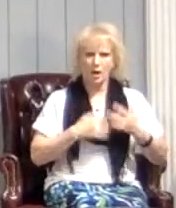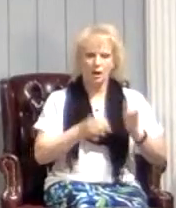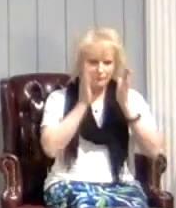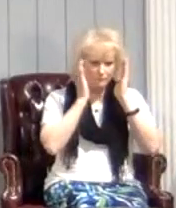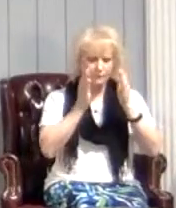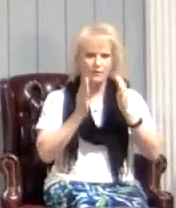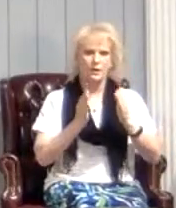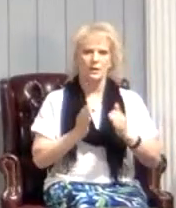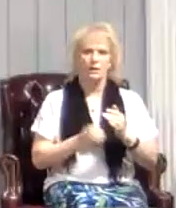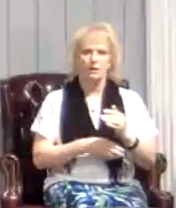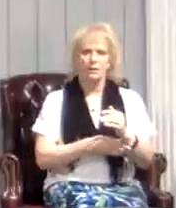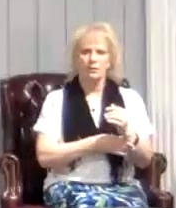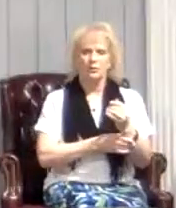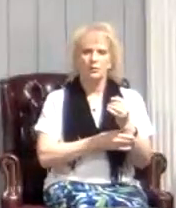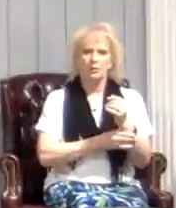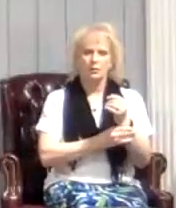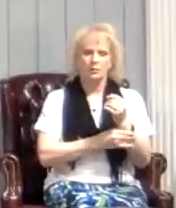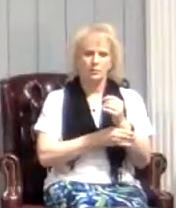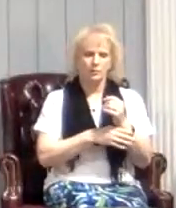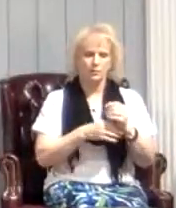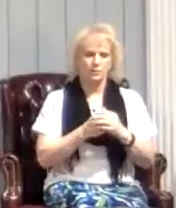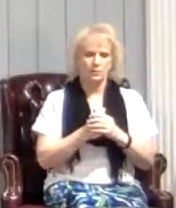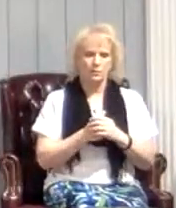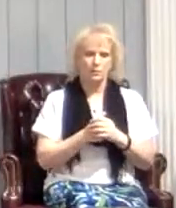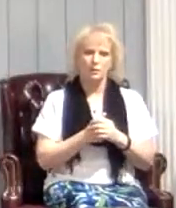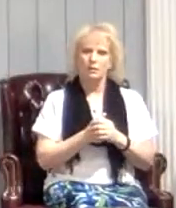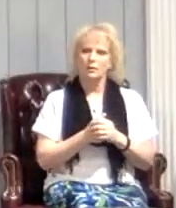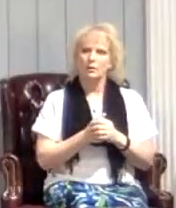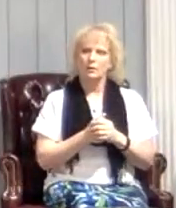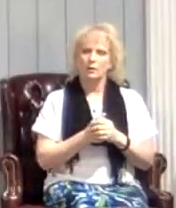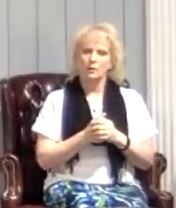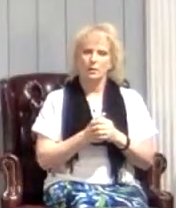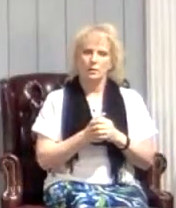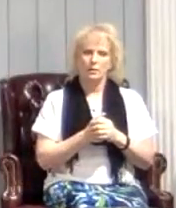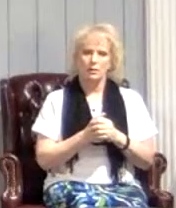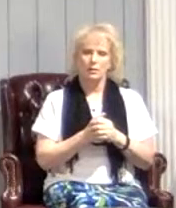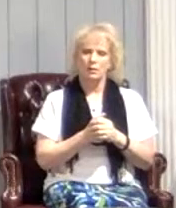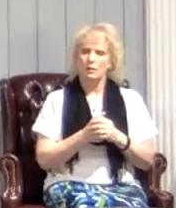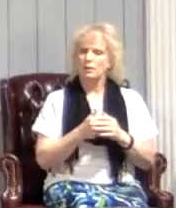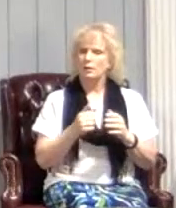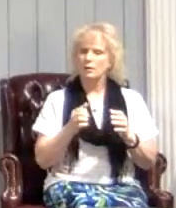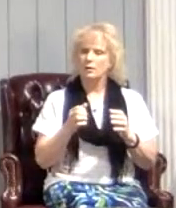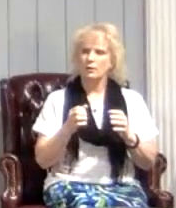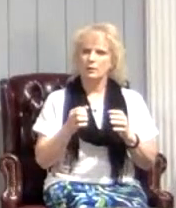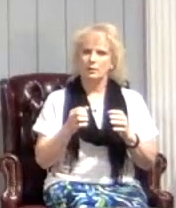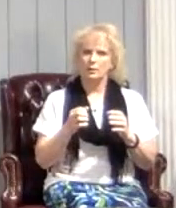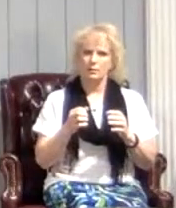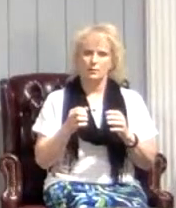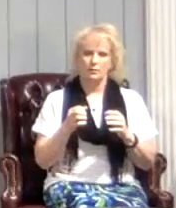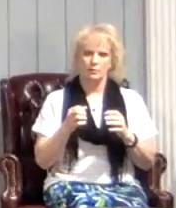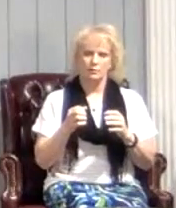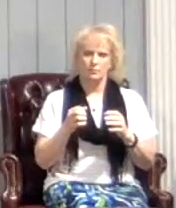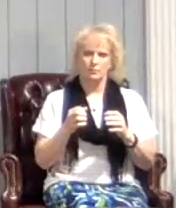then the thing I wanted to point out from there. So he says, my heart is fixed. I'll sing and give praise